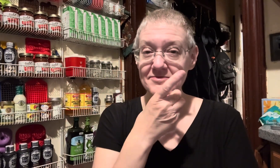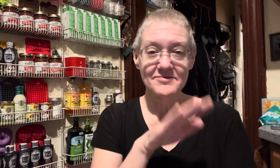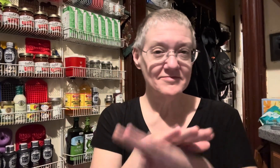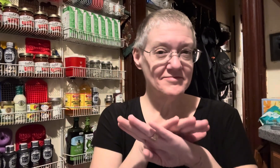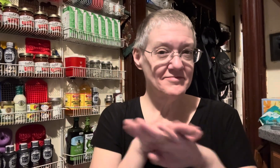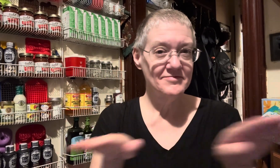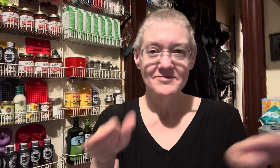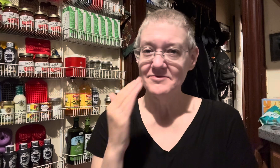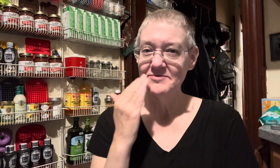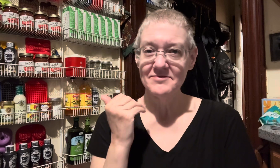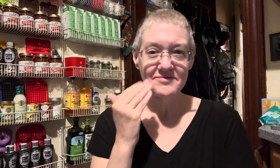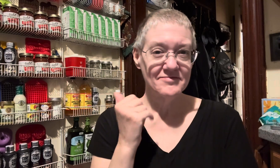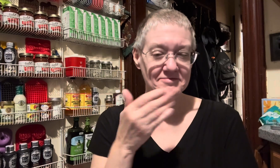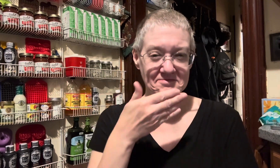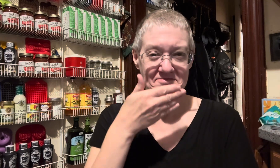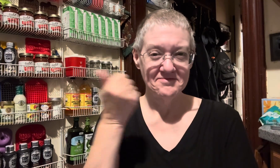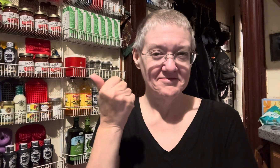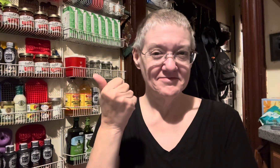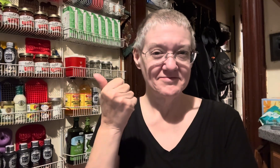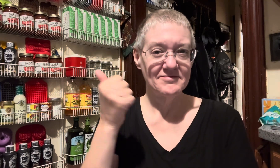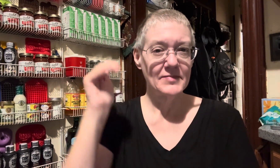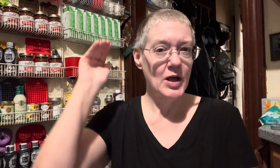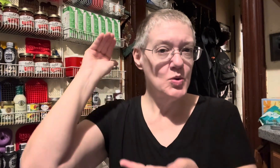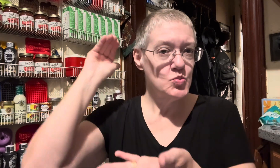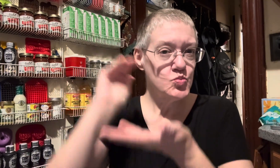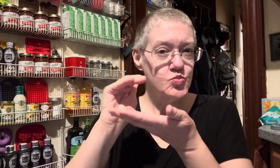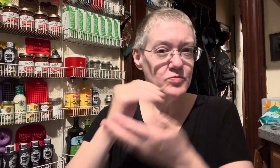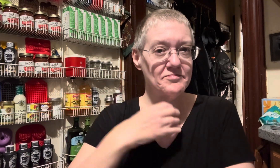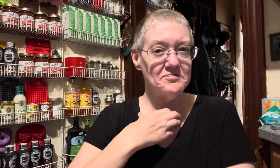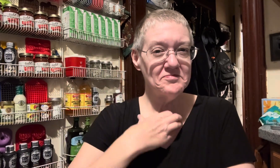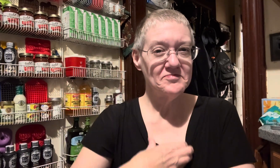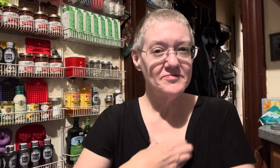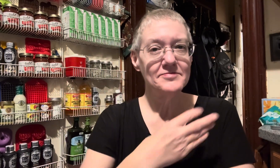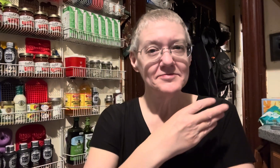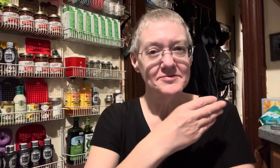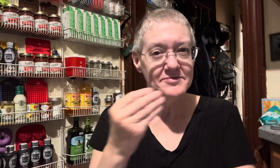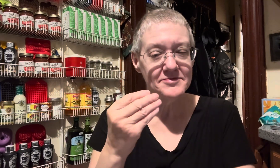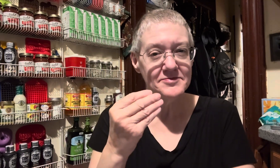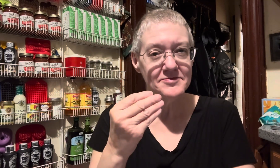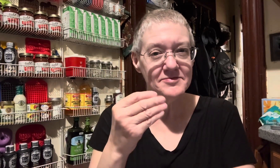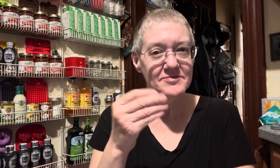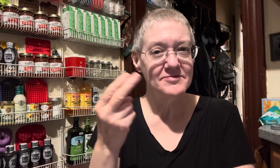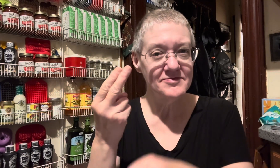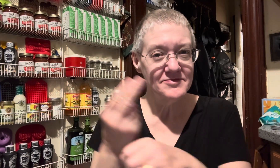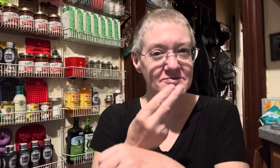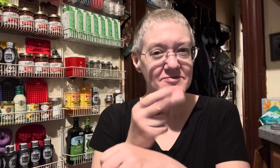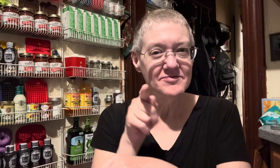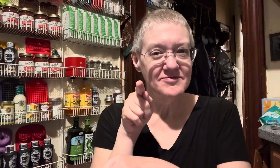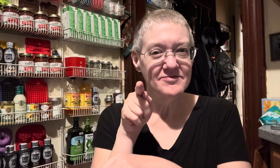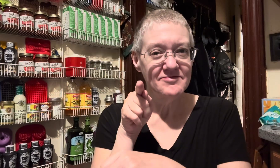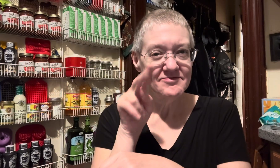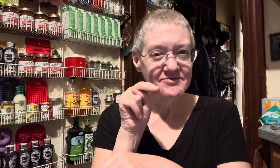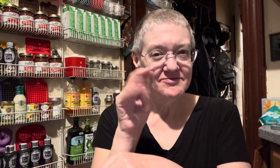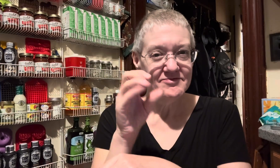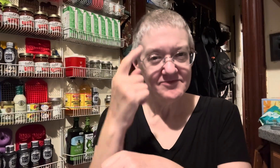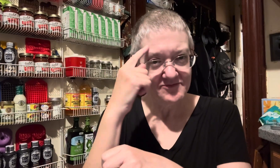and Dale, not eating sugar is best. It really cuts down on cravings. And we use those